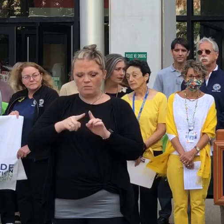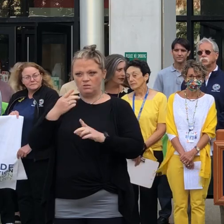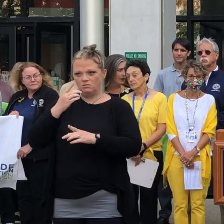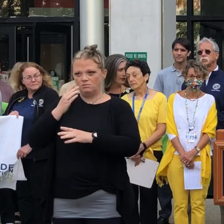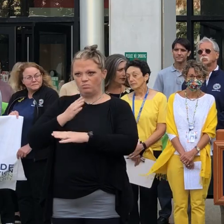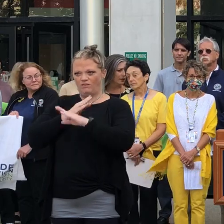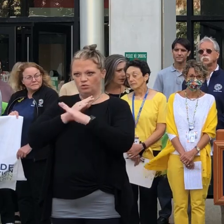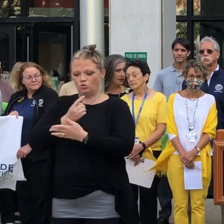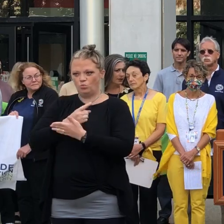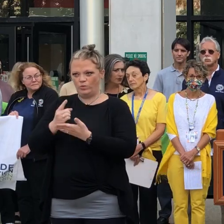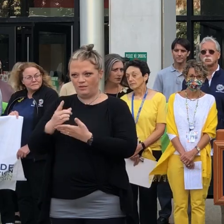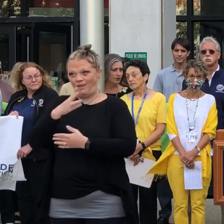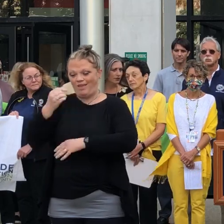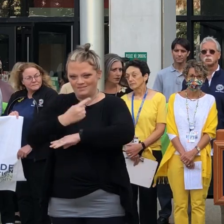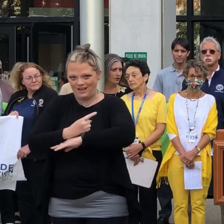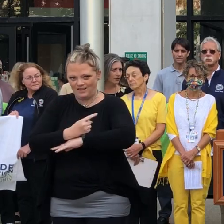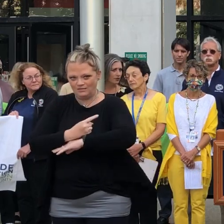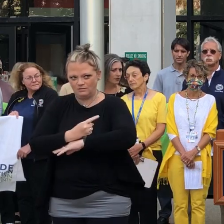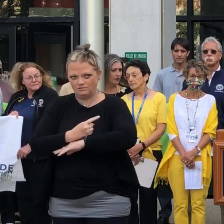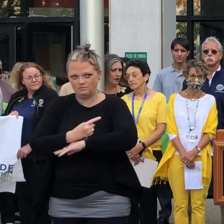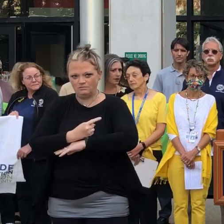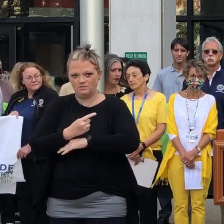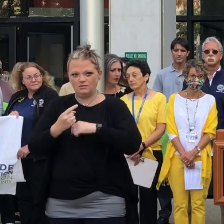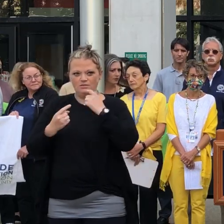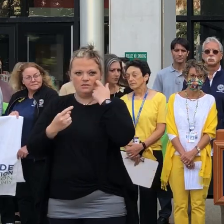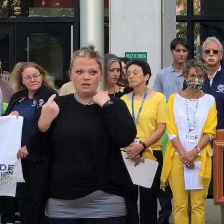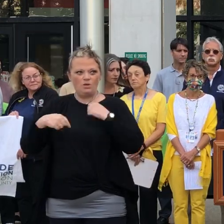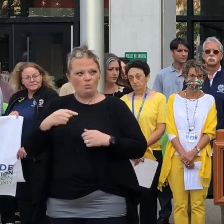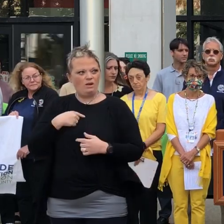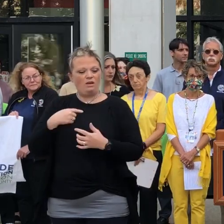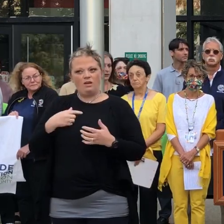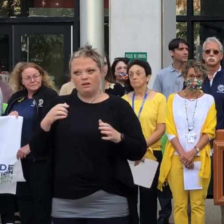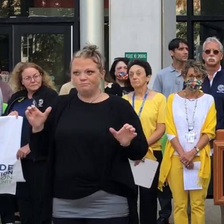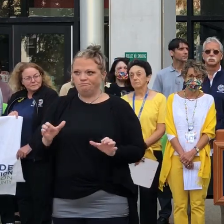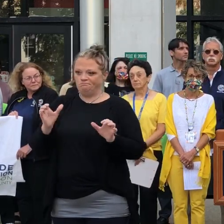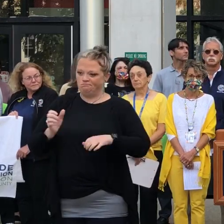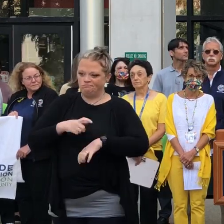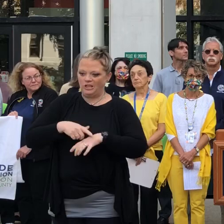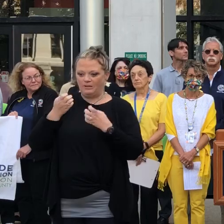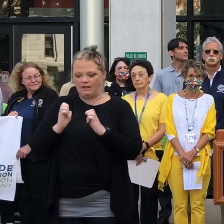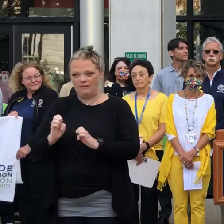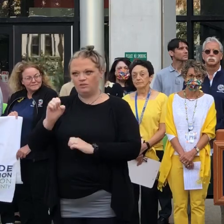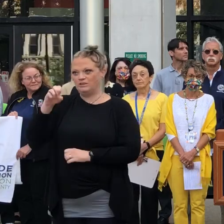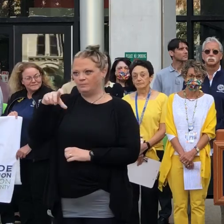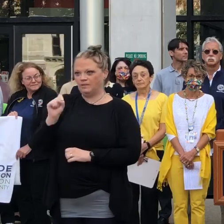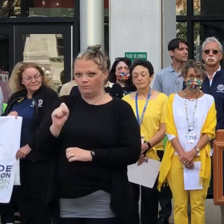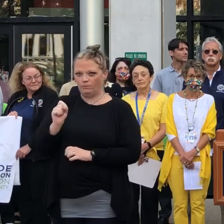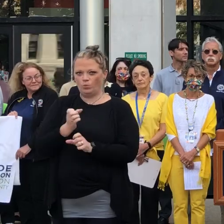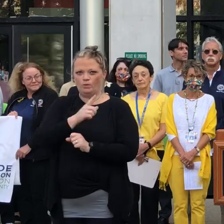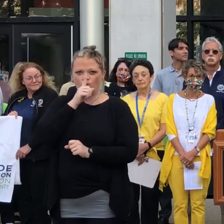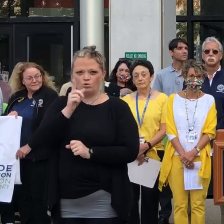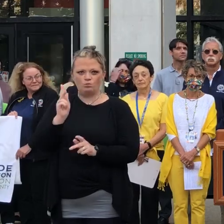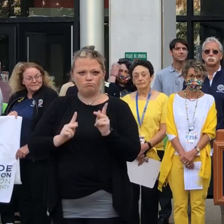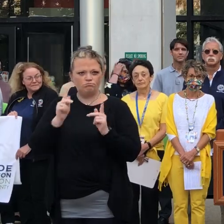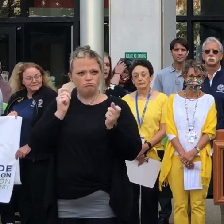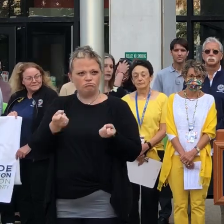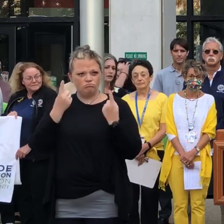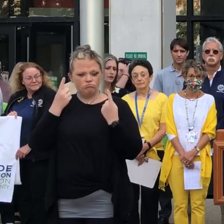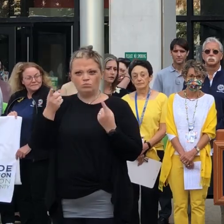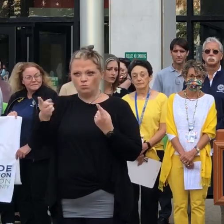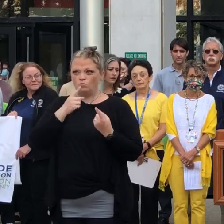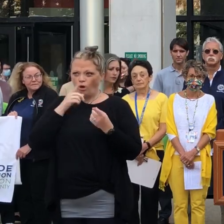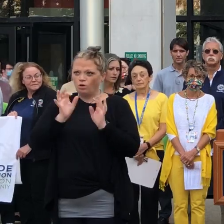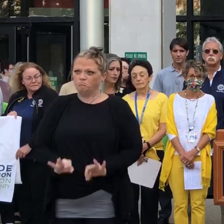Week and Day. And we put the time and effort in September to ensure that people understand that you do